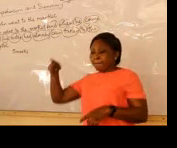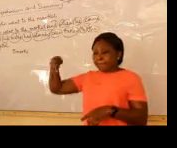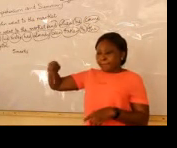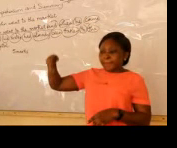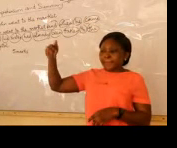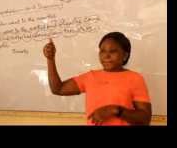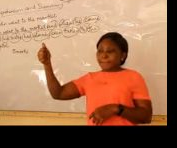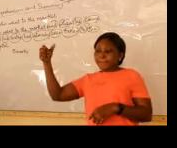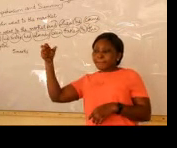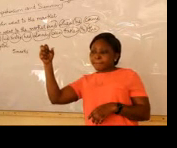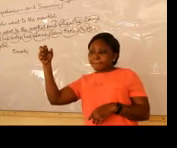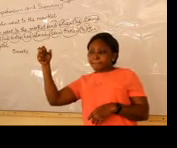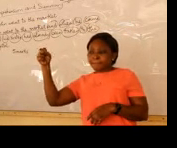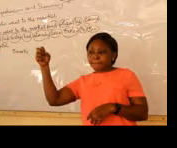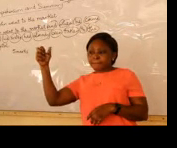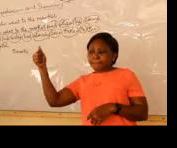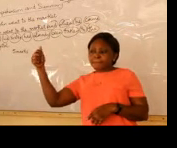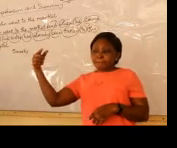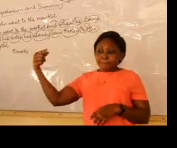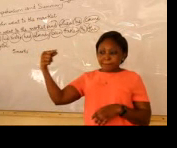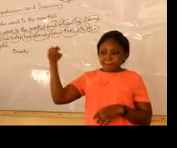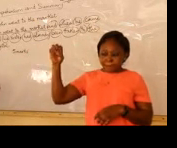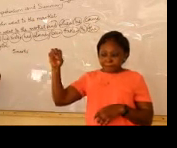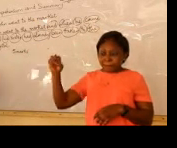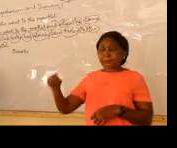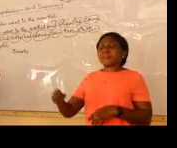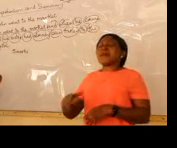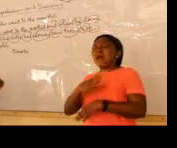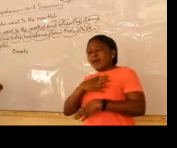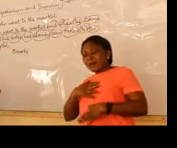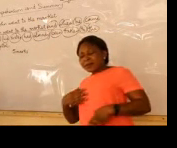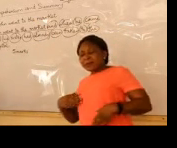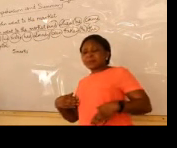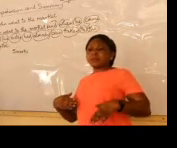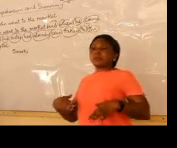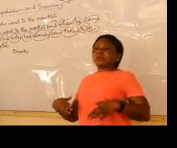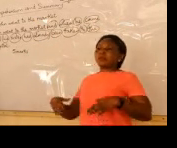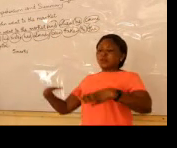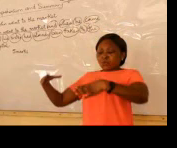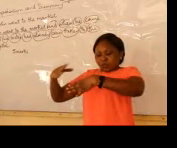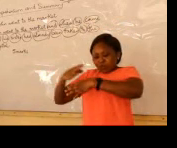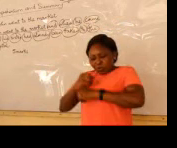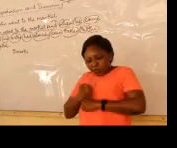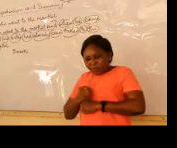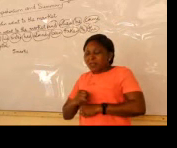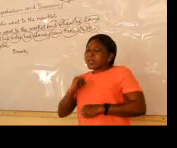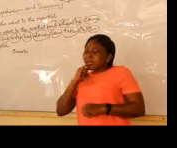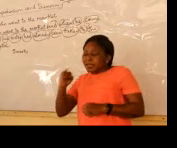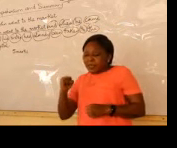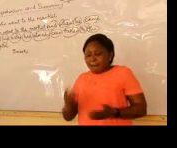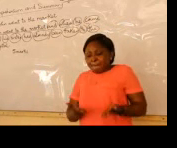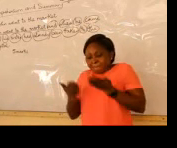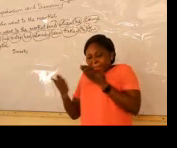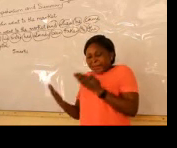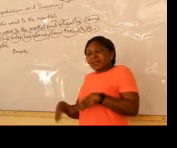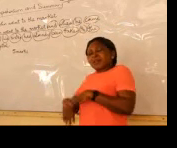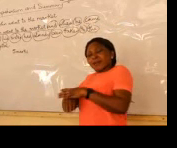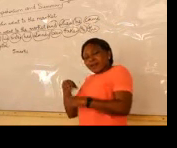while summary is the extraction of basic items of